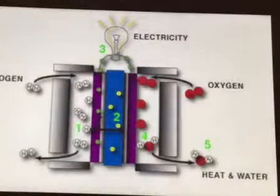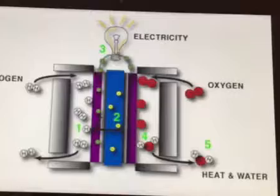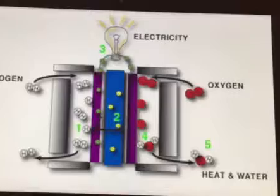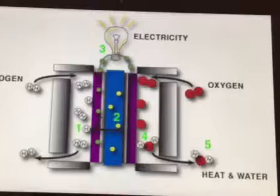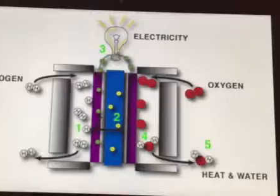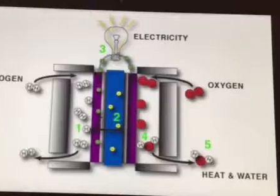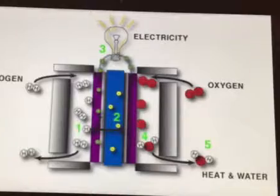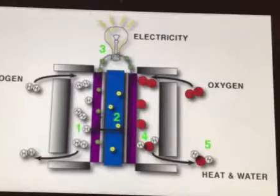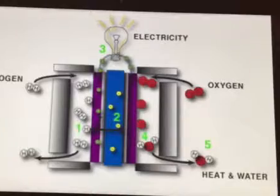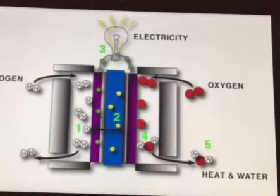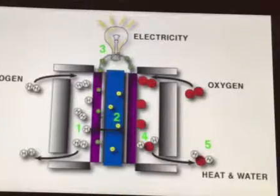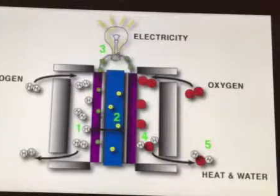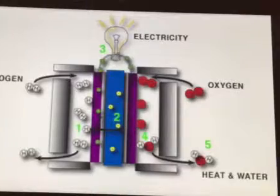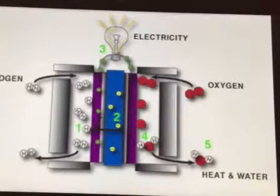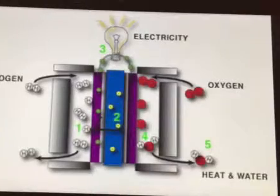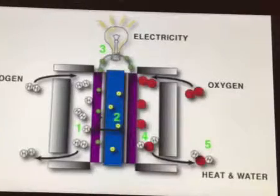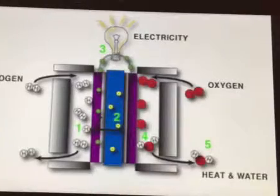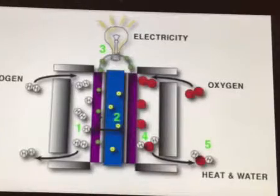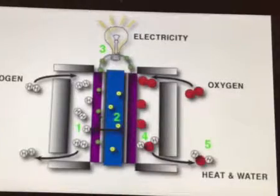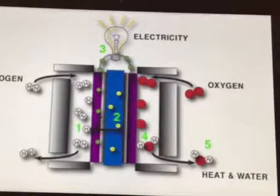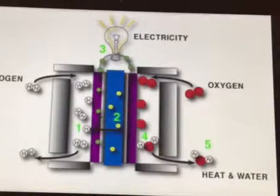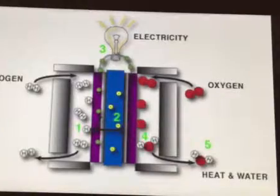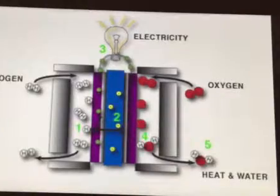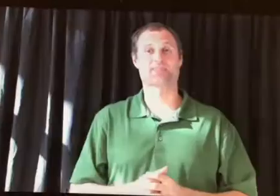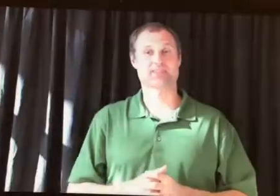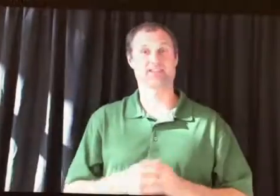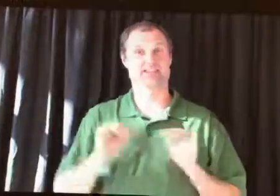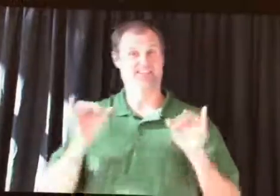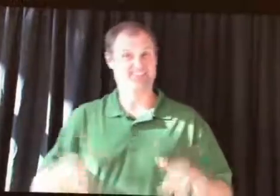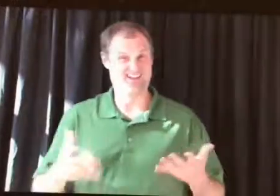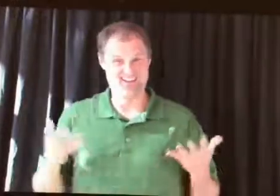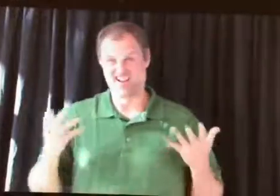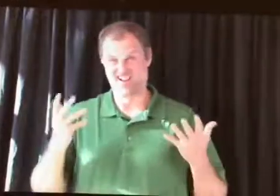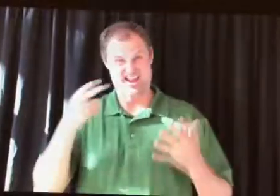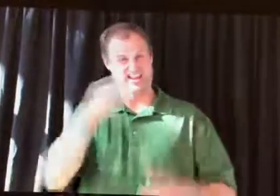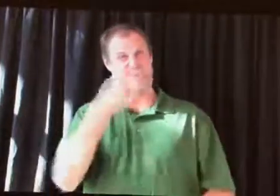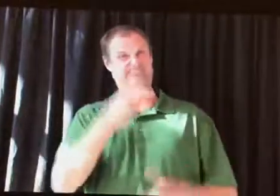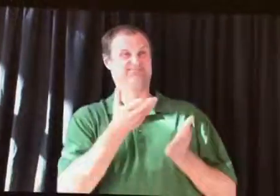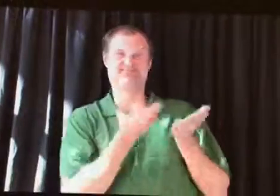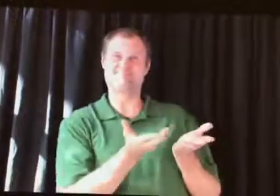you can see here, it produces the heat and the water.